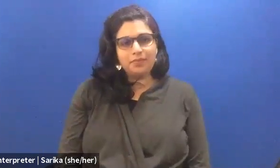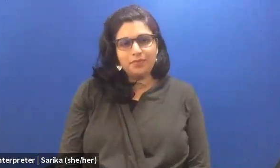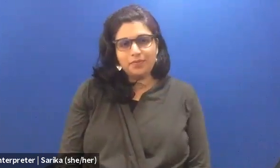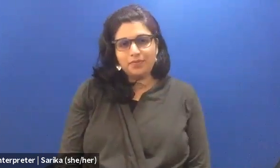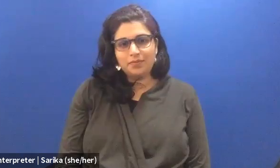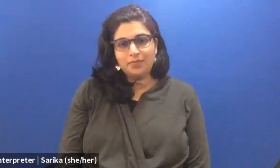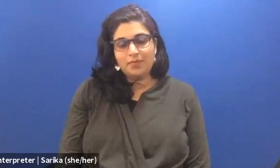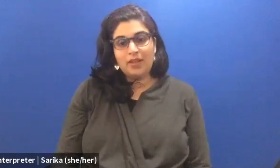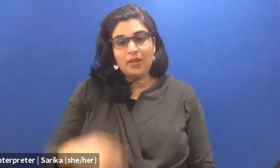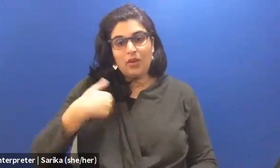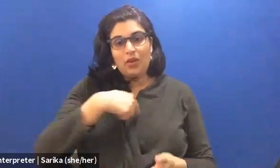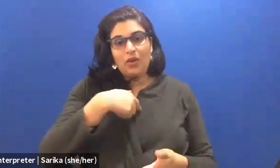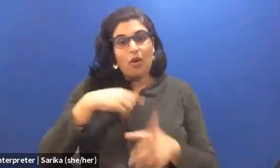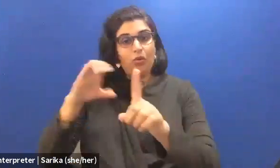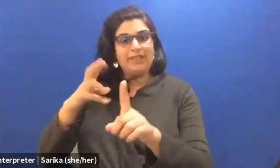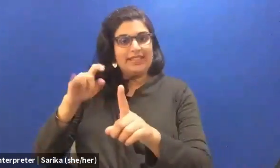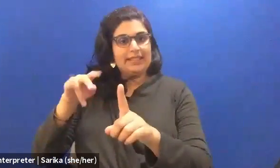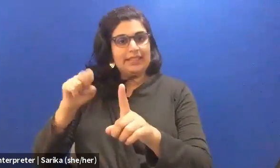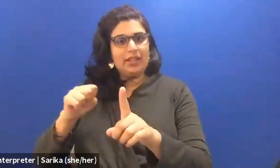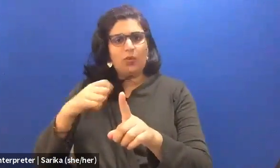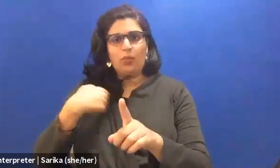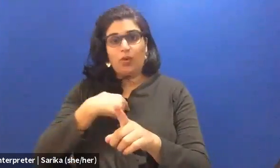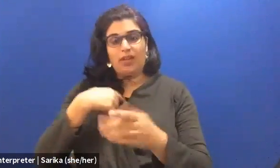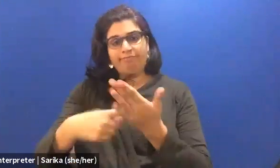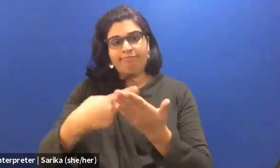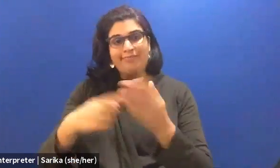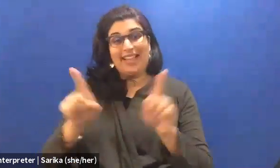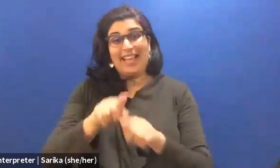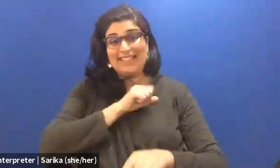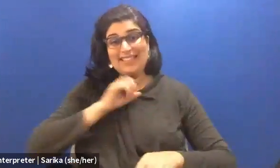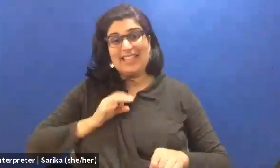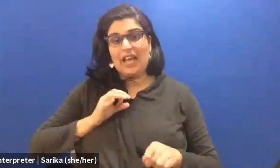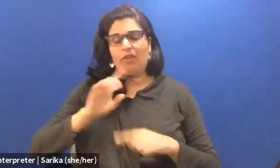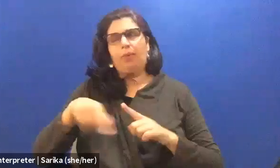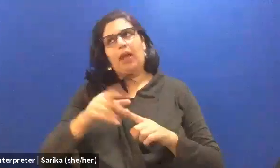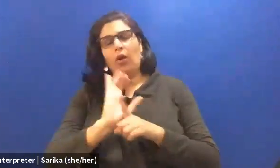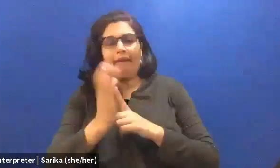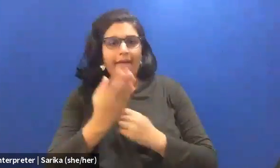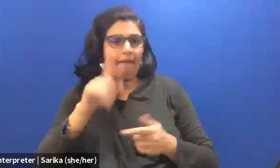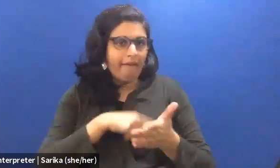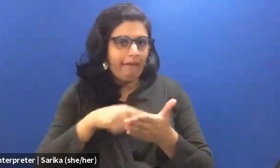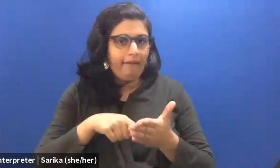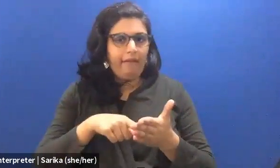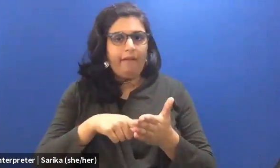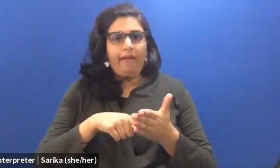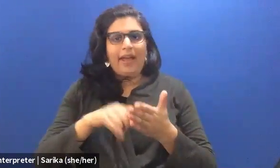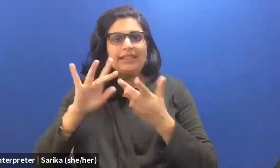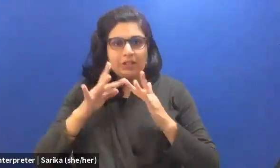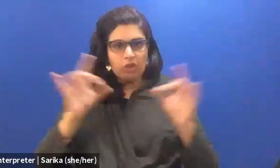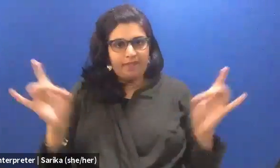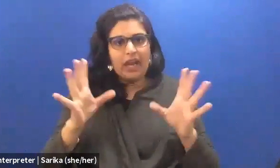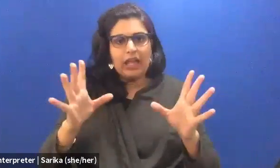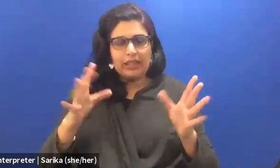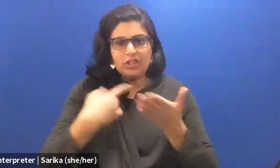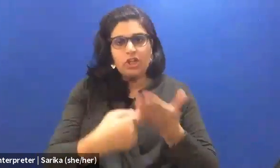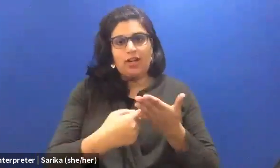I mean, we've talked, as a staff about cancel culture and about the digital violence, right? Like these are